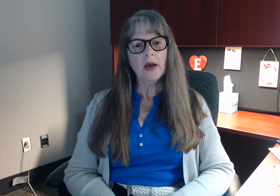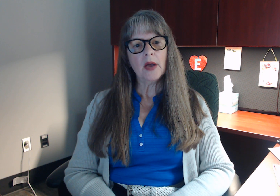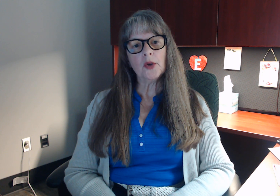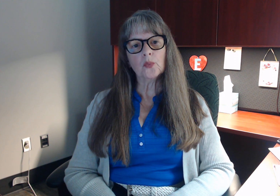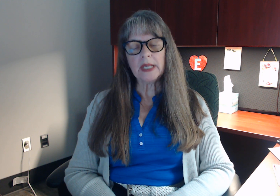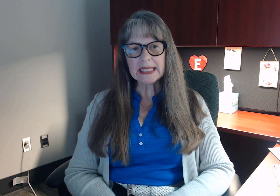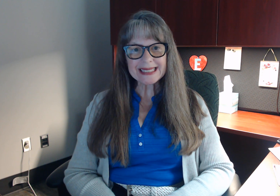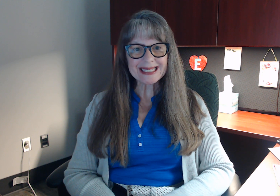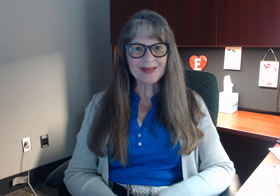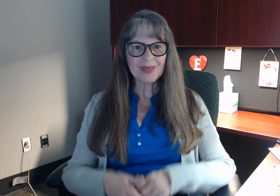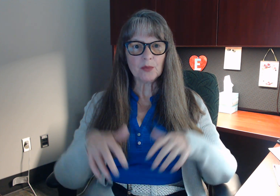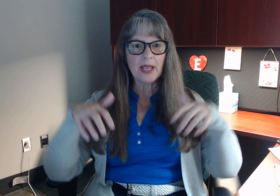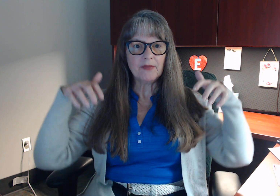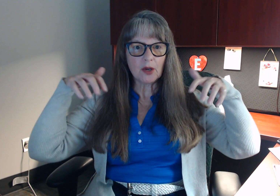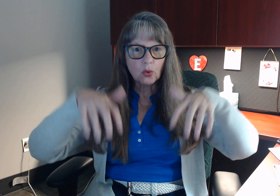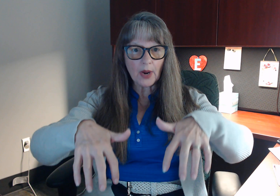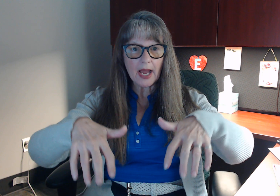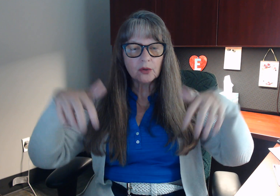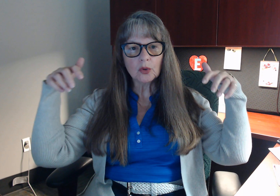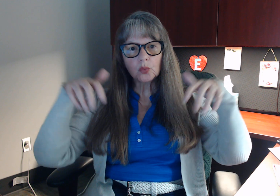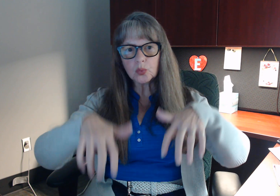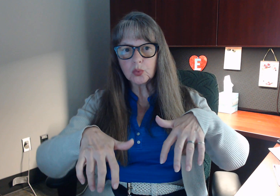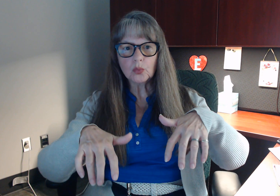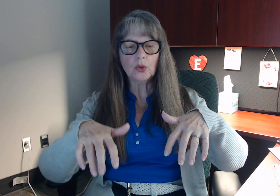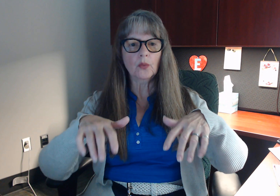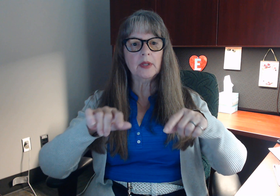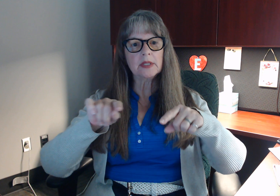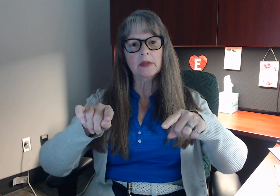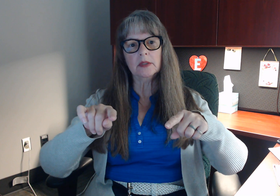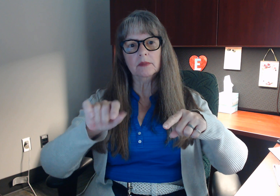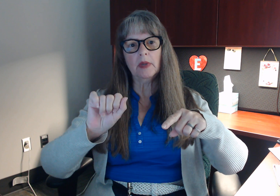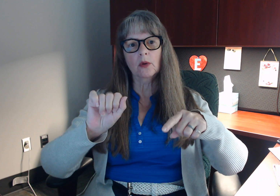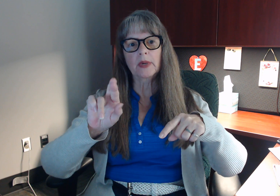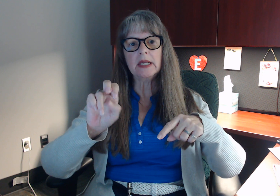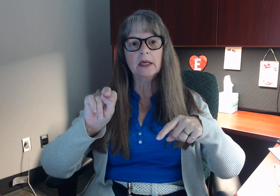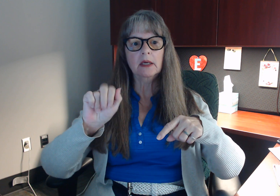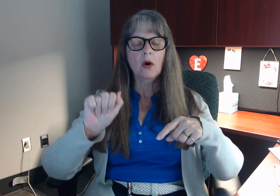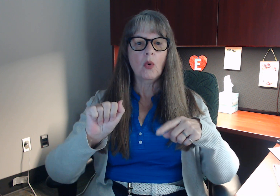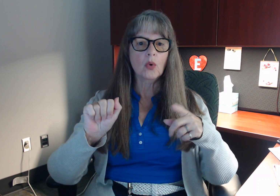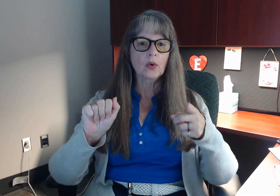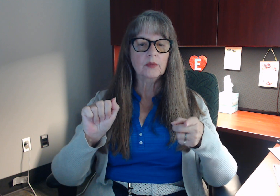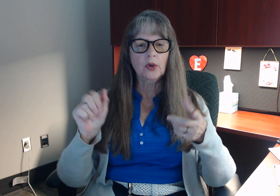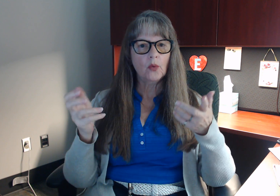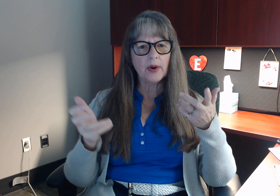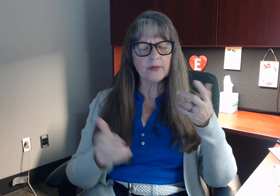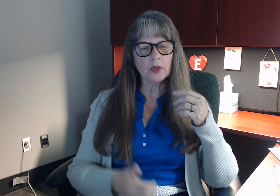An arena is the same thing, where you have that crowd, it's in the arena or, whatever,